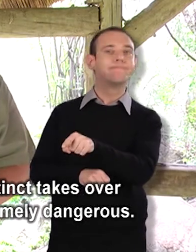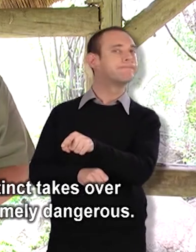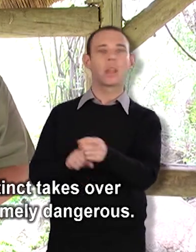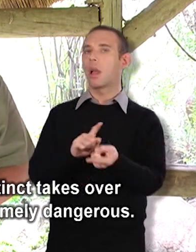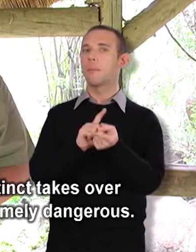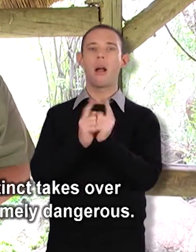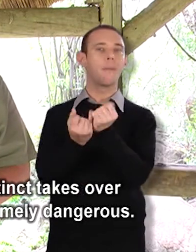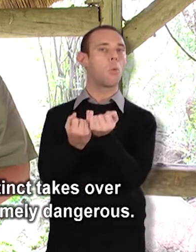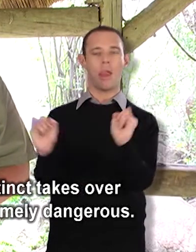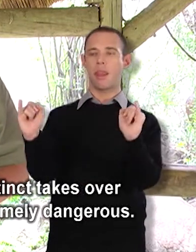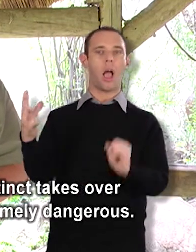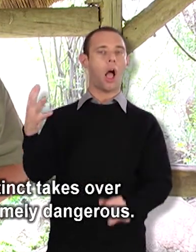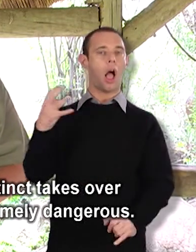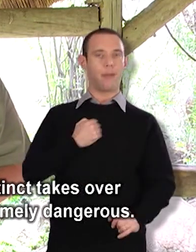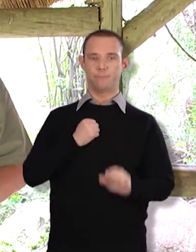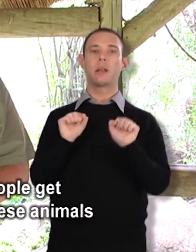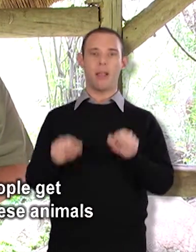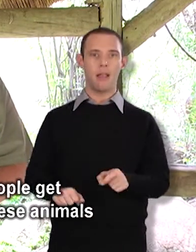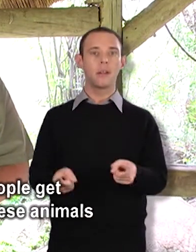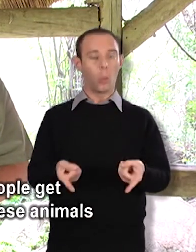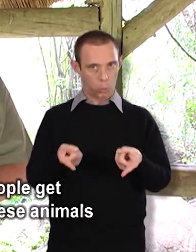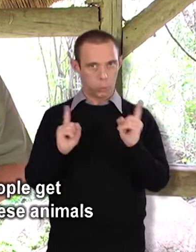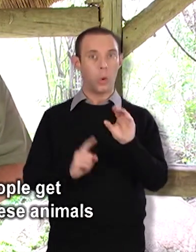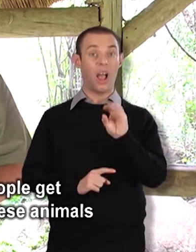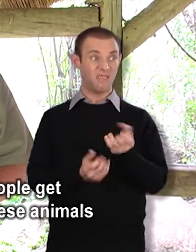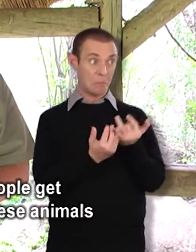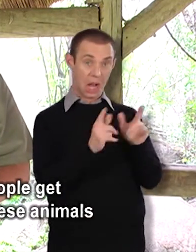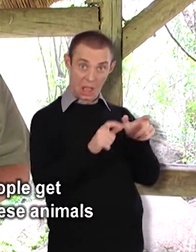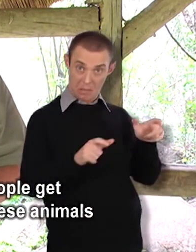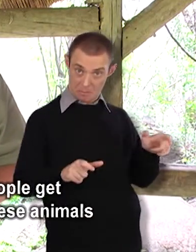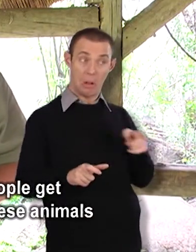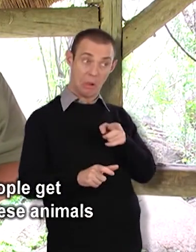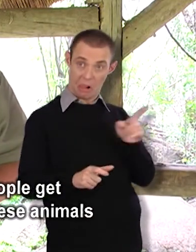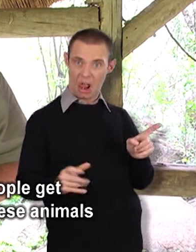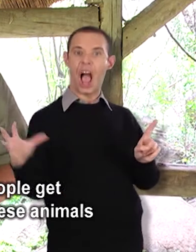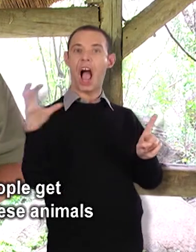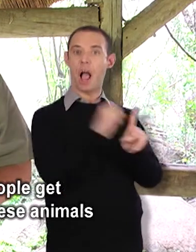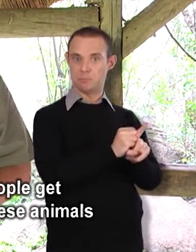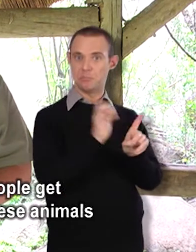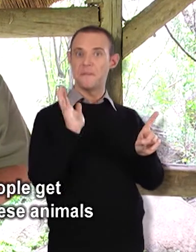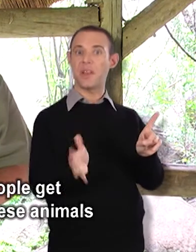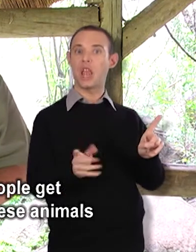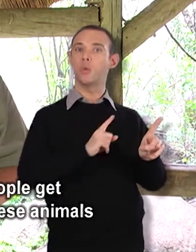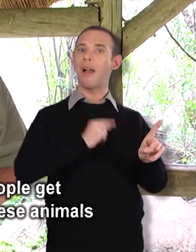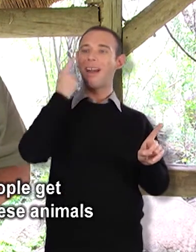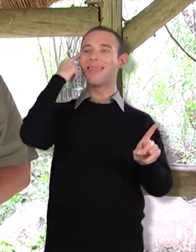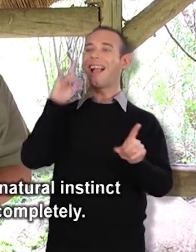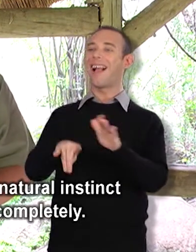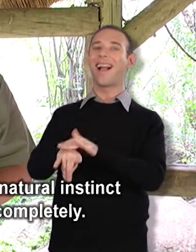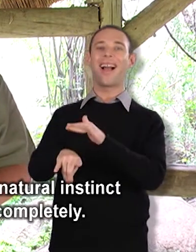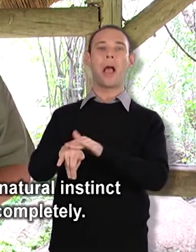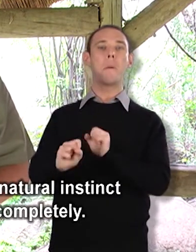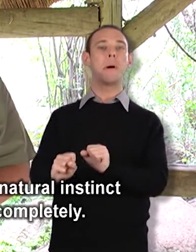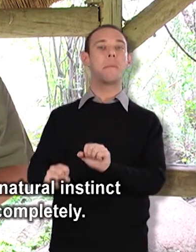takes over and they get extremely dangerous. And lots of people actually get injured by animals like